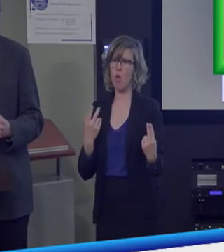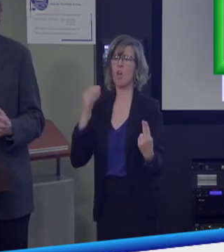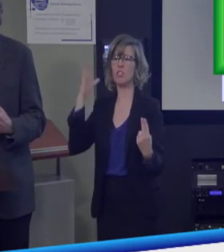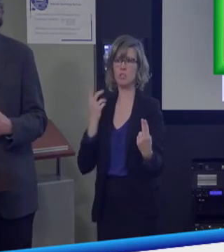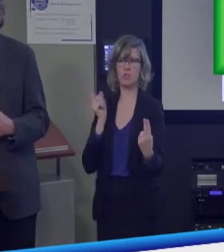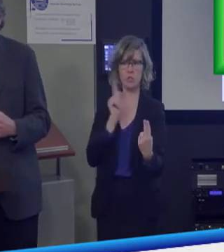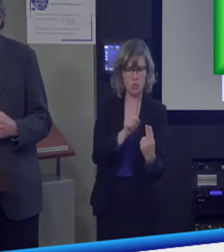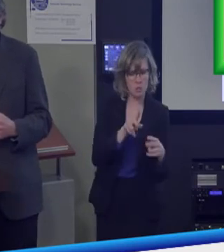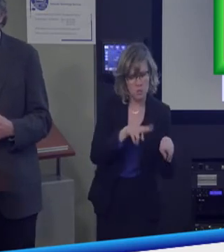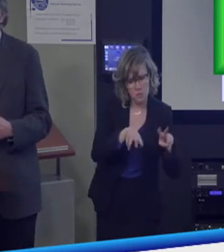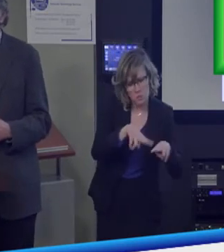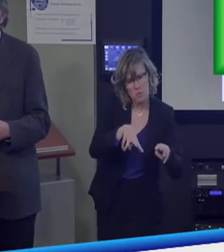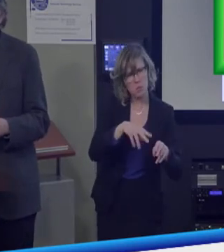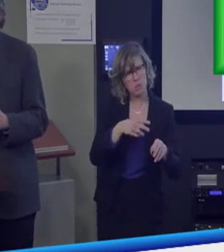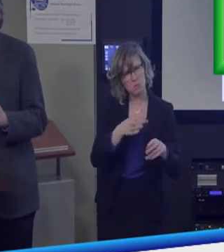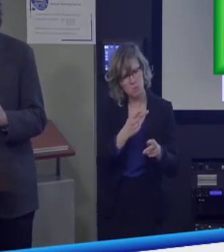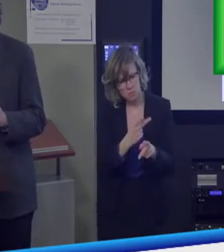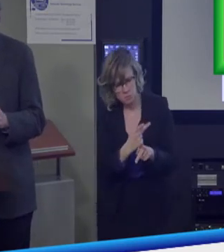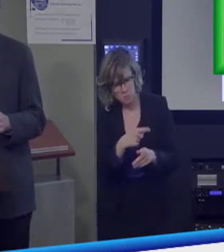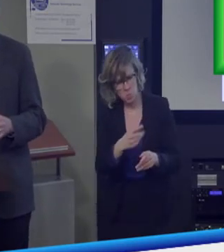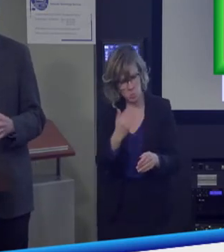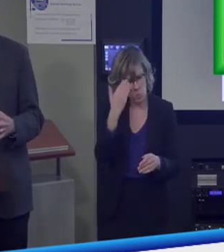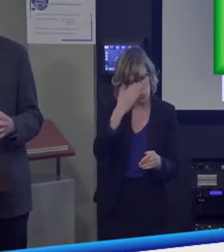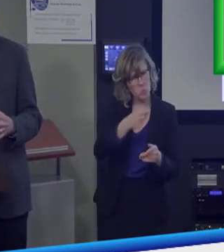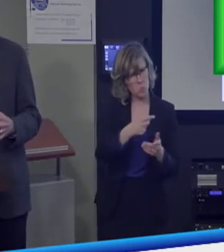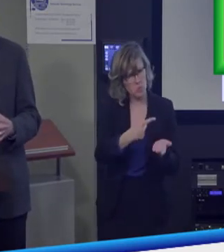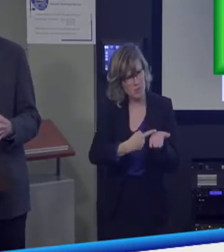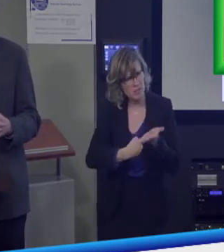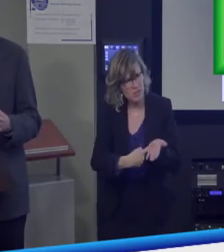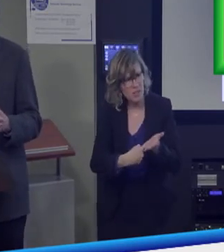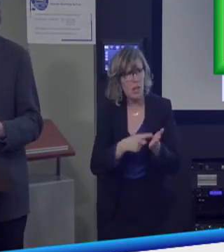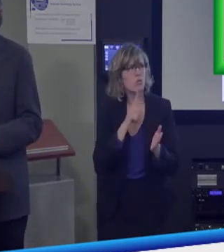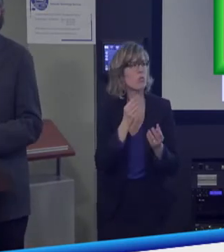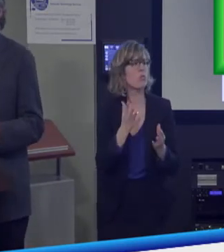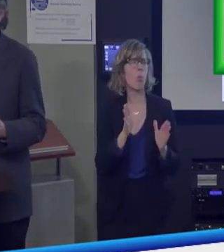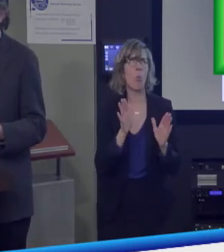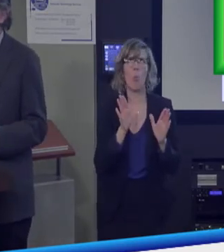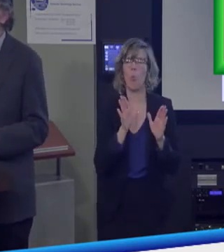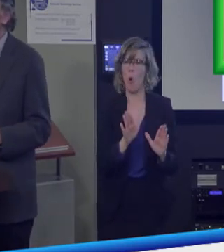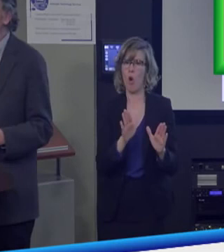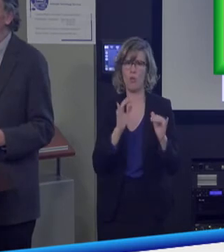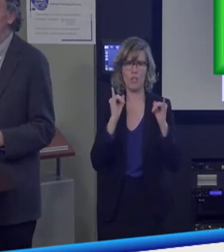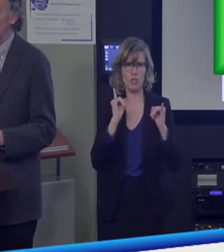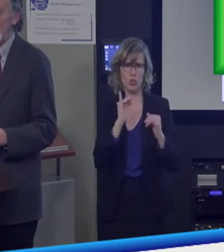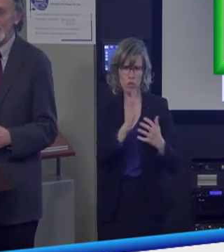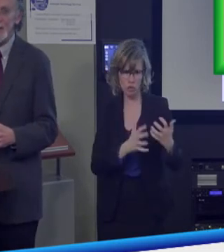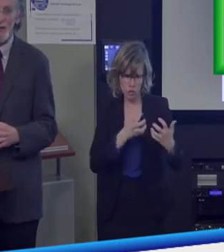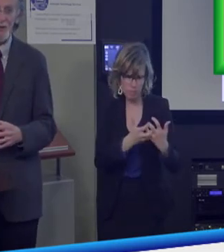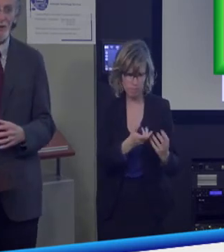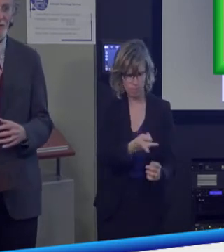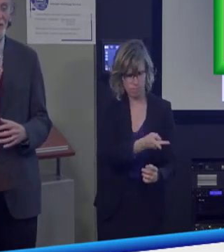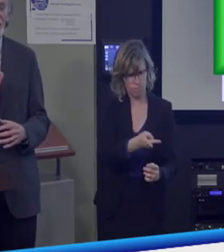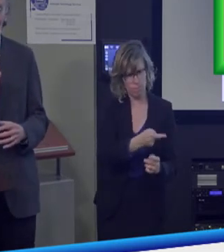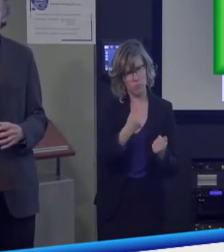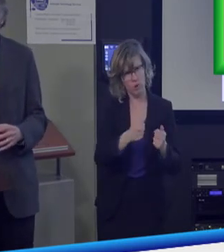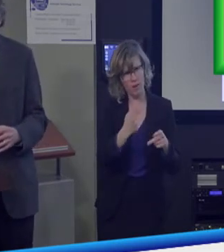diagnosis, discussing things with them, really doing a wonderful adaptive instruction, trying to figure out exactly what